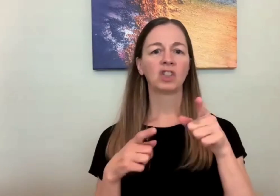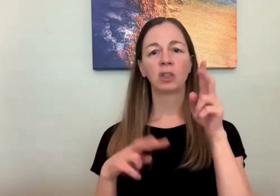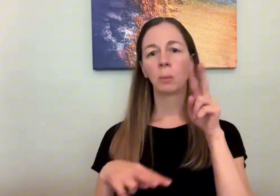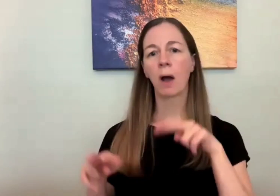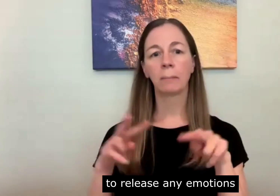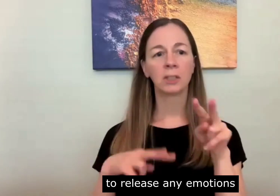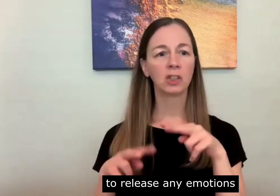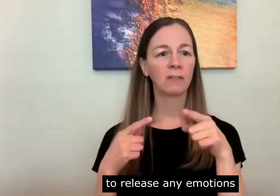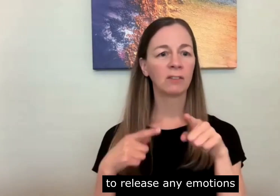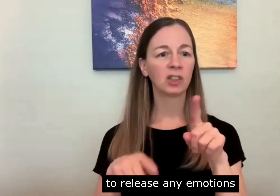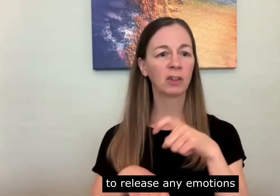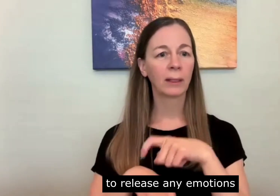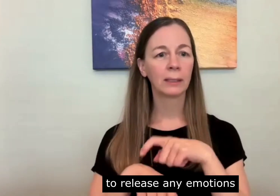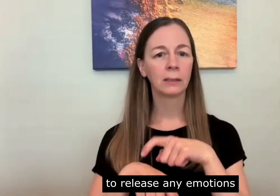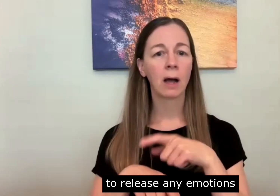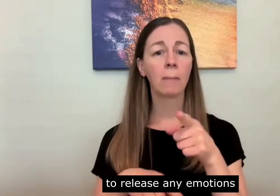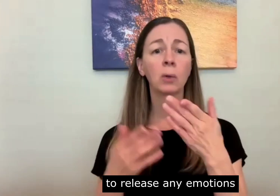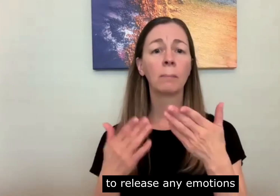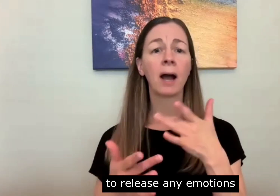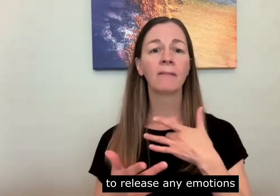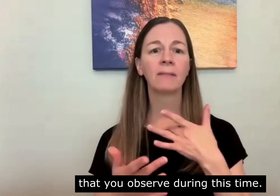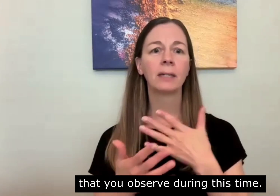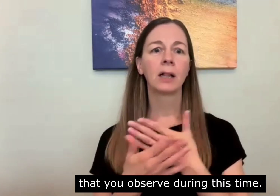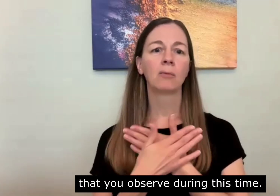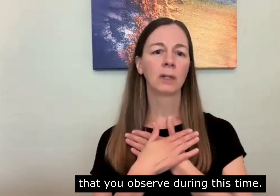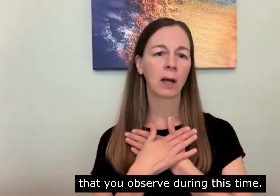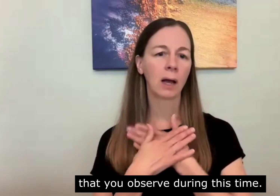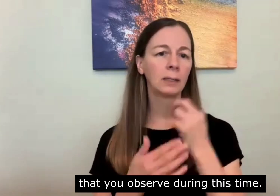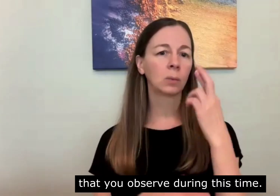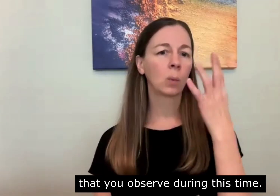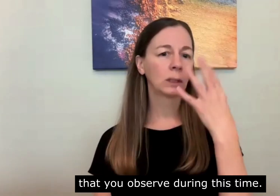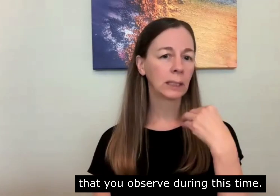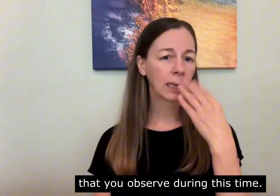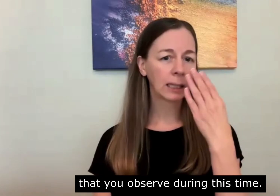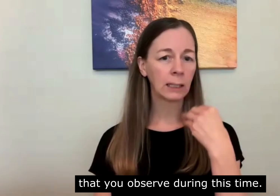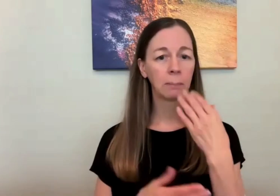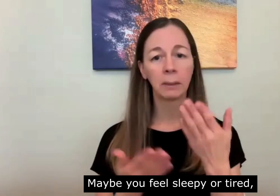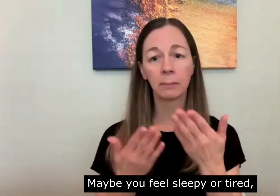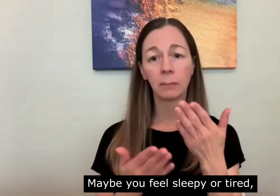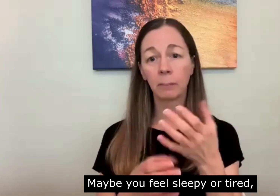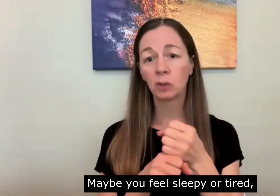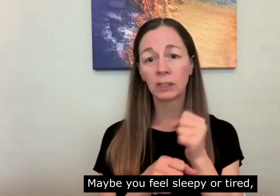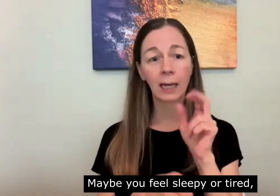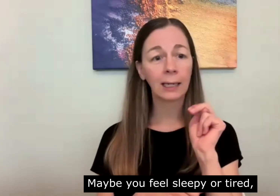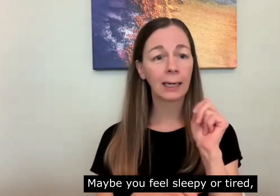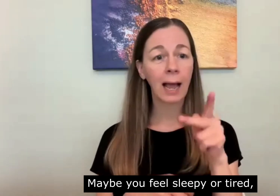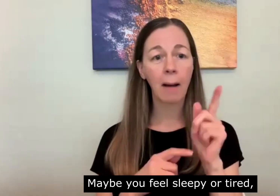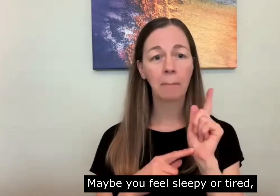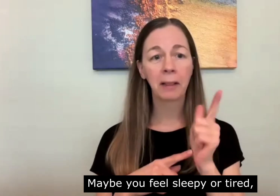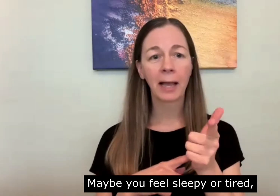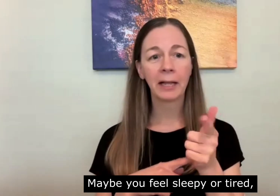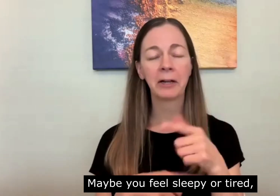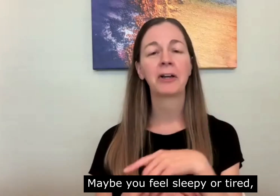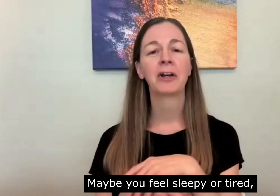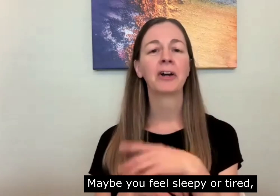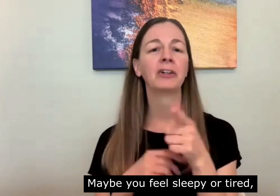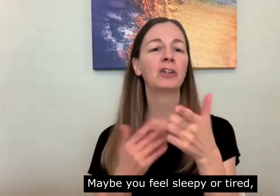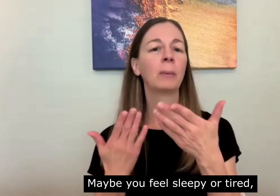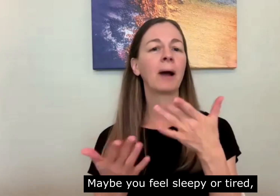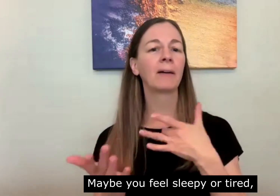to release any emotions that you observe during this time. Maybe you feel sleepy or tired. Maybe you can